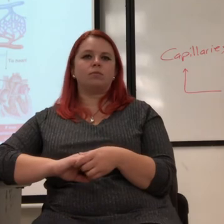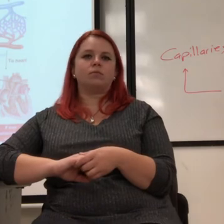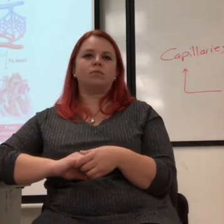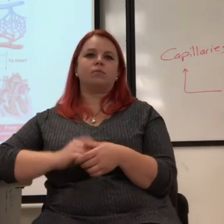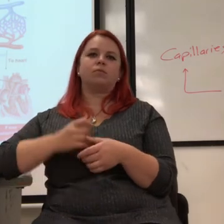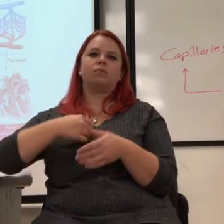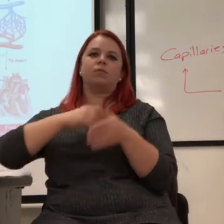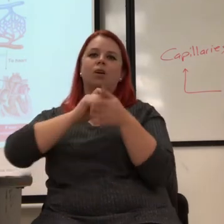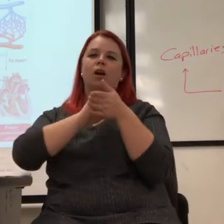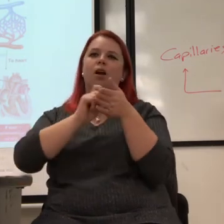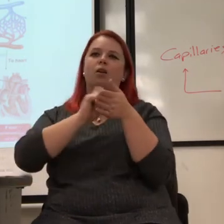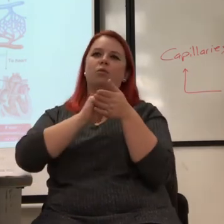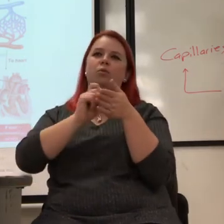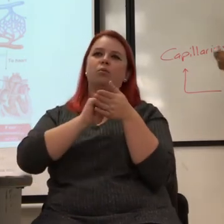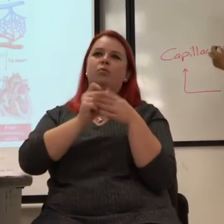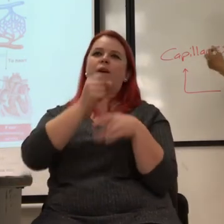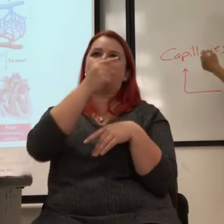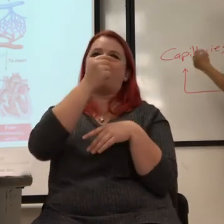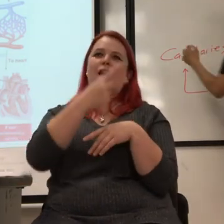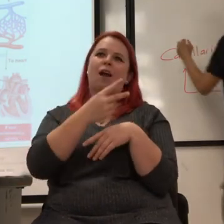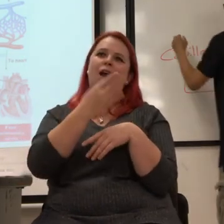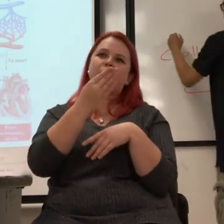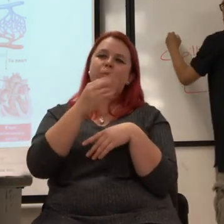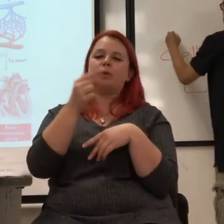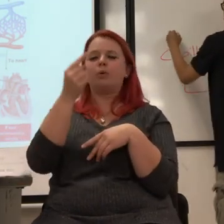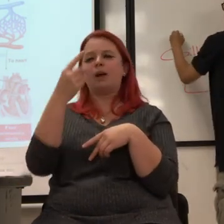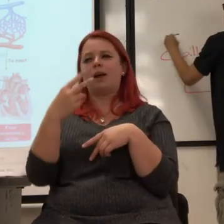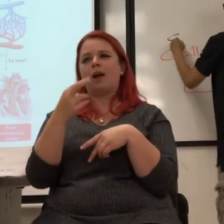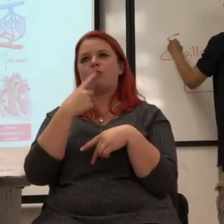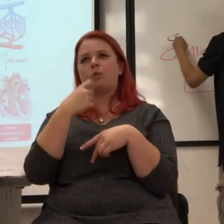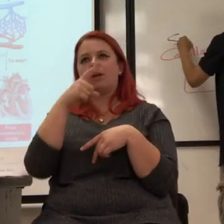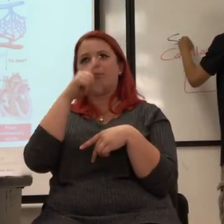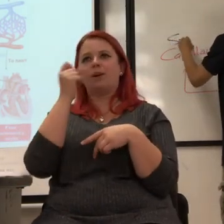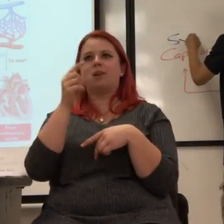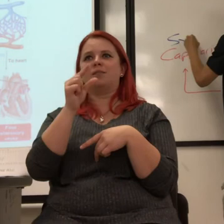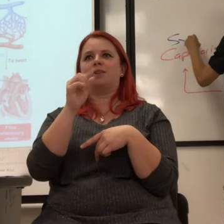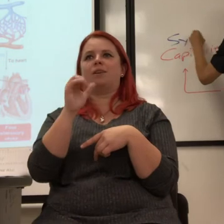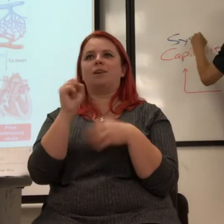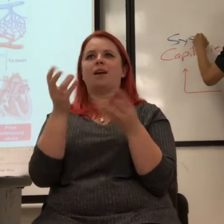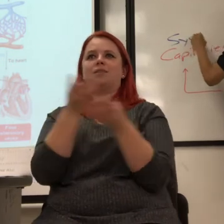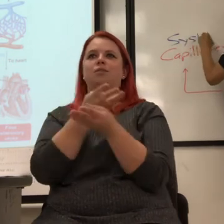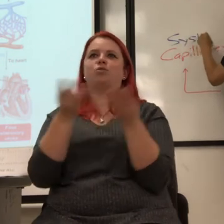I'll write the term half blue, half red to symbolize gas exchange.